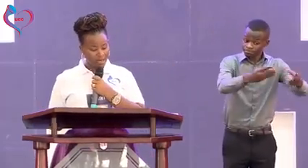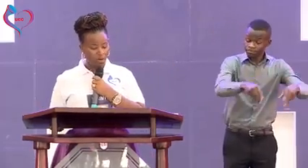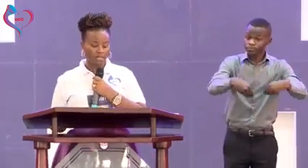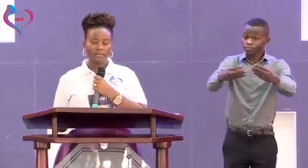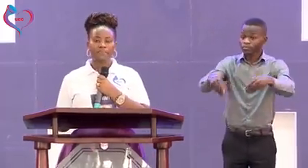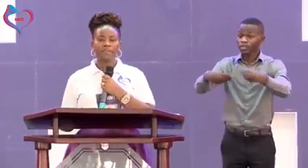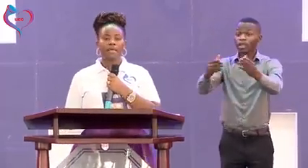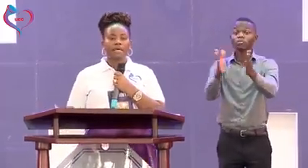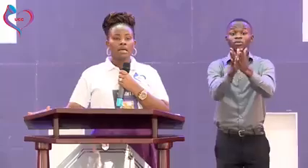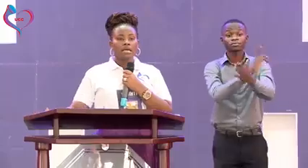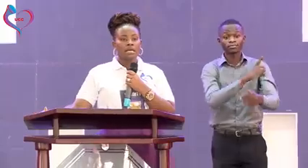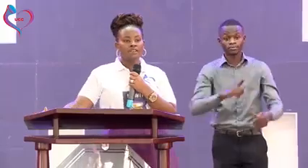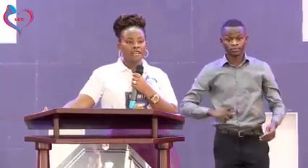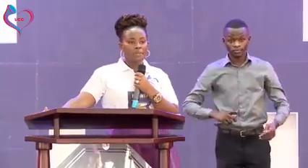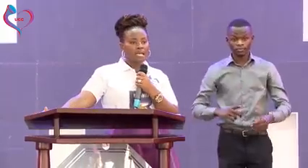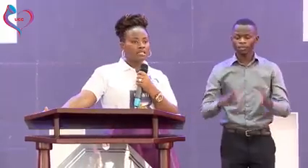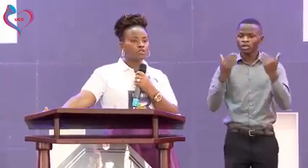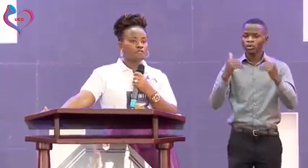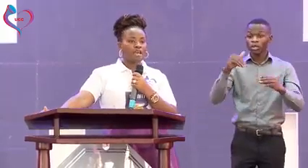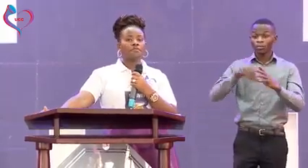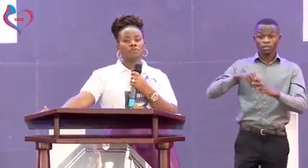Praise the Lord. In